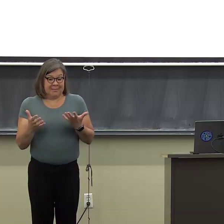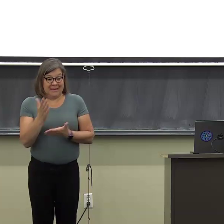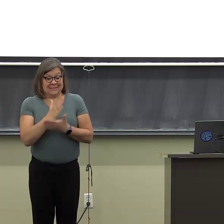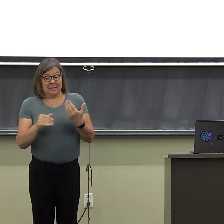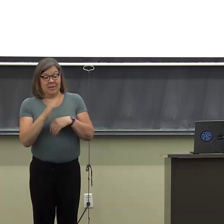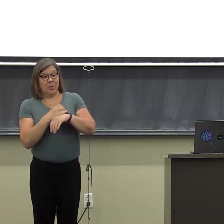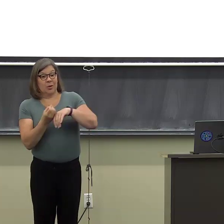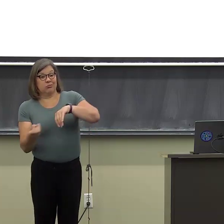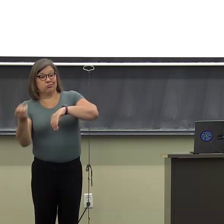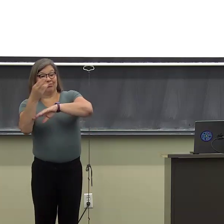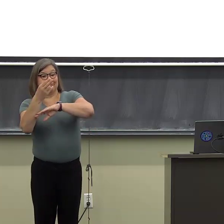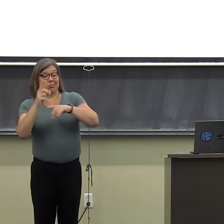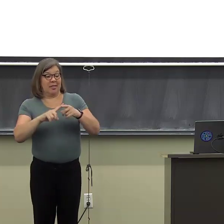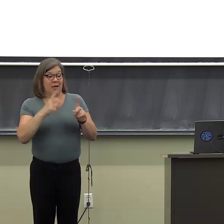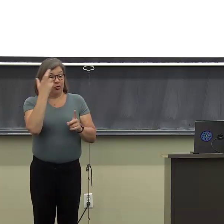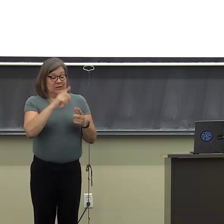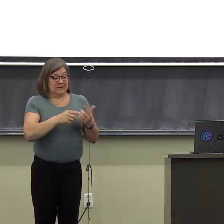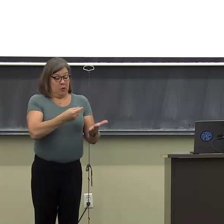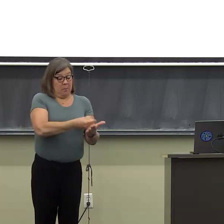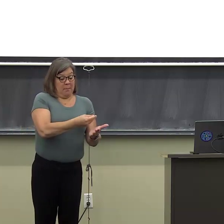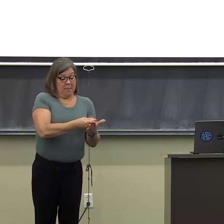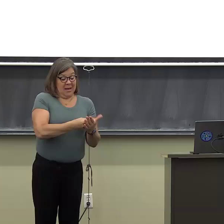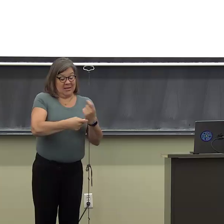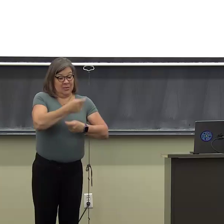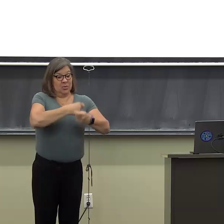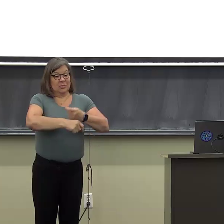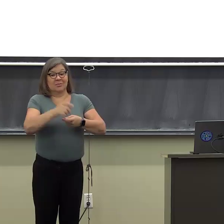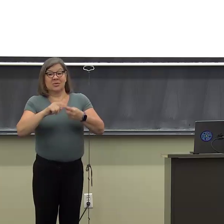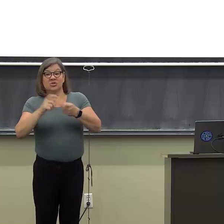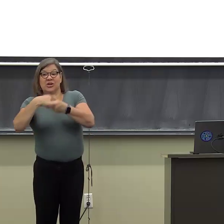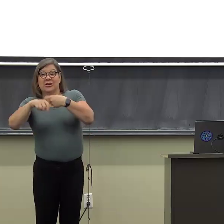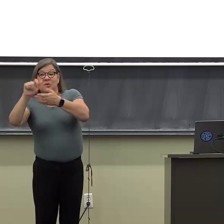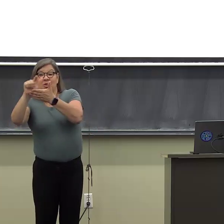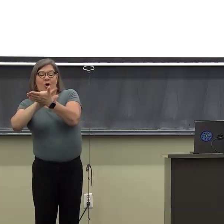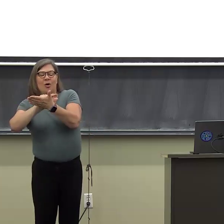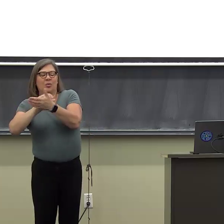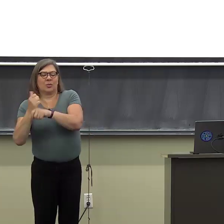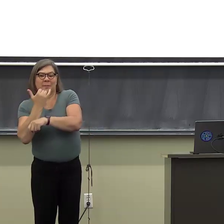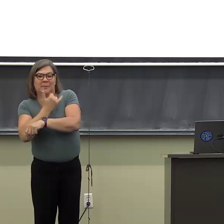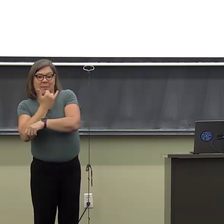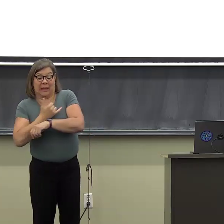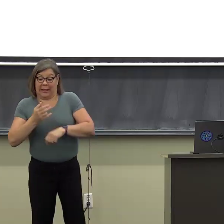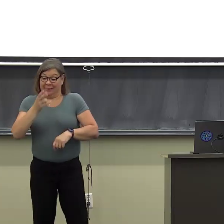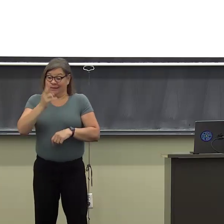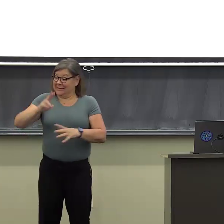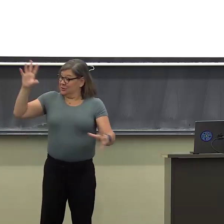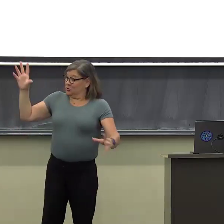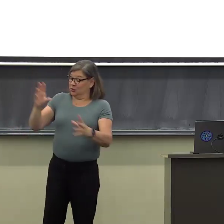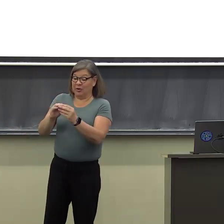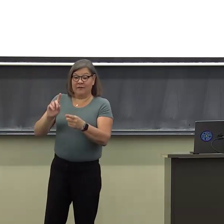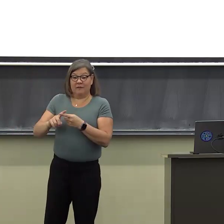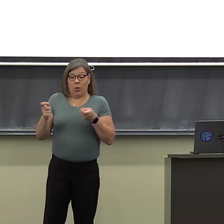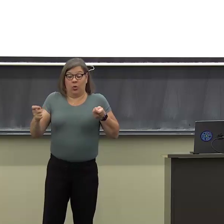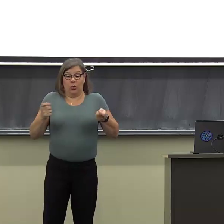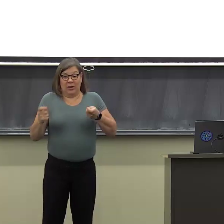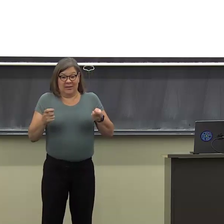supersede the primacy of that intent with law, I think we're making a mistake. And if you look at history, the reason for all of this regulation has